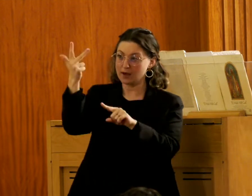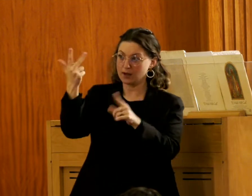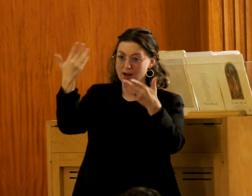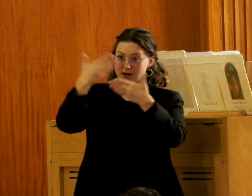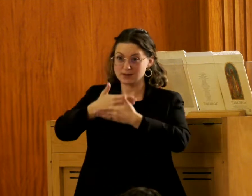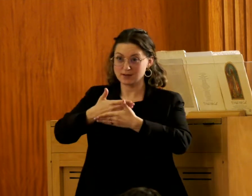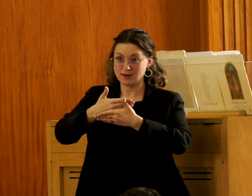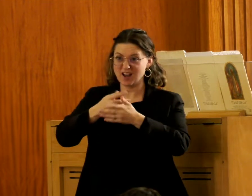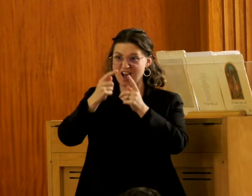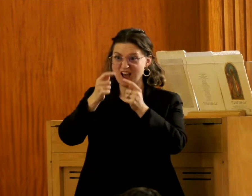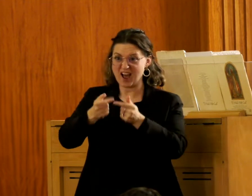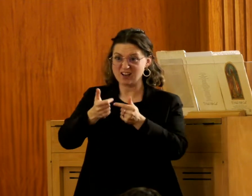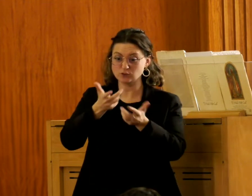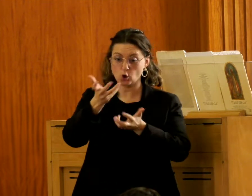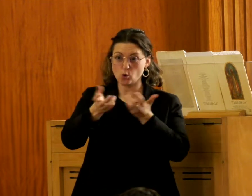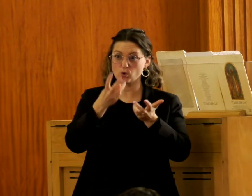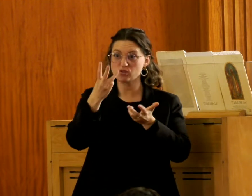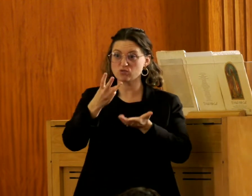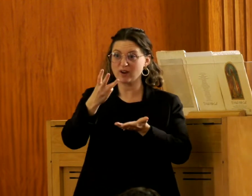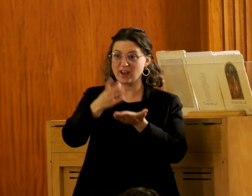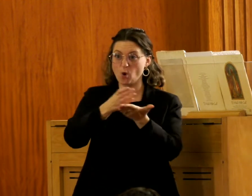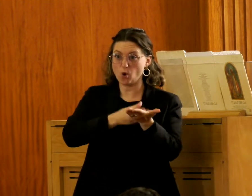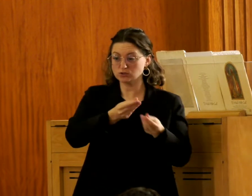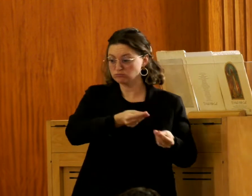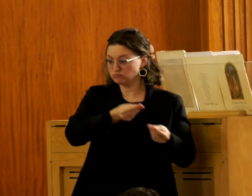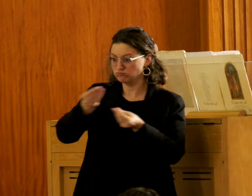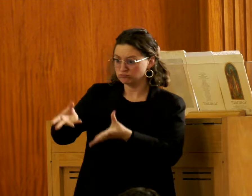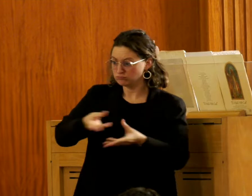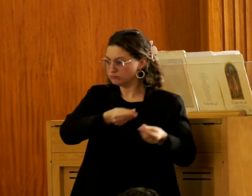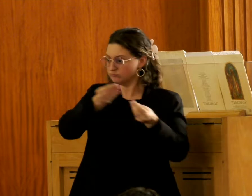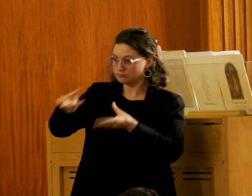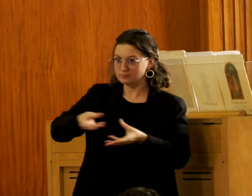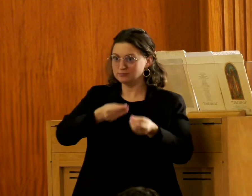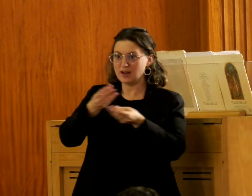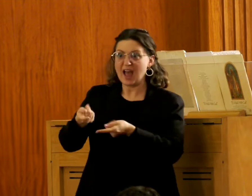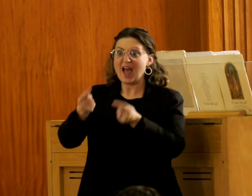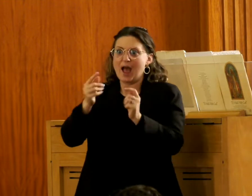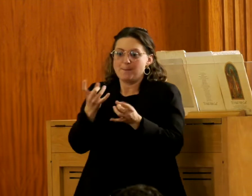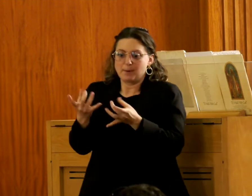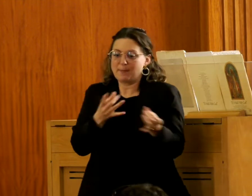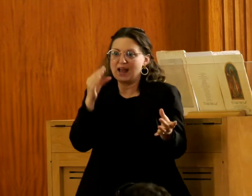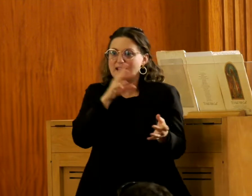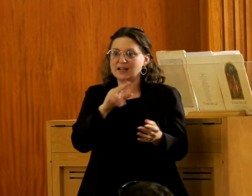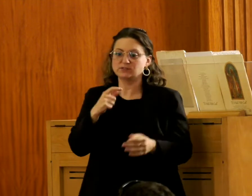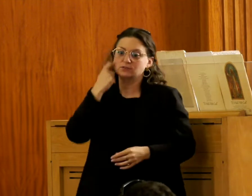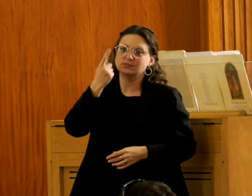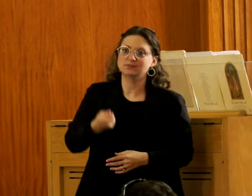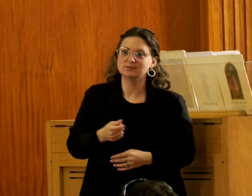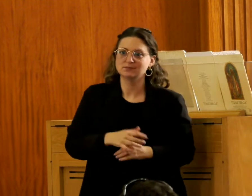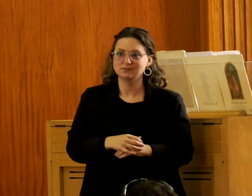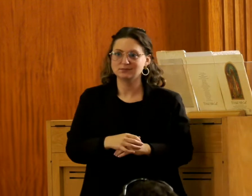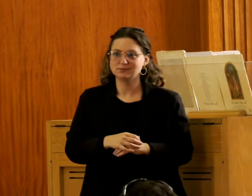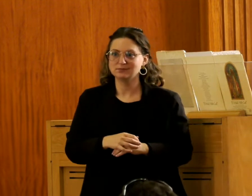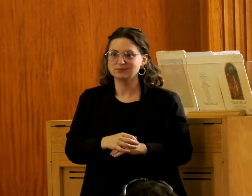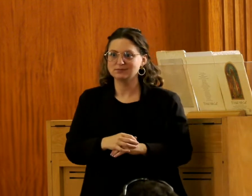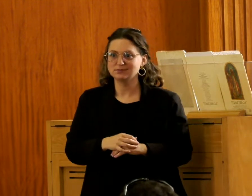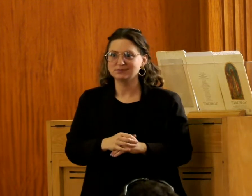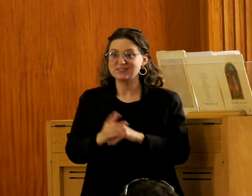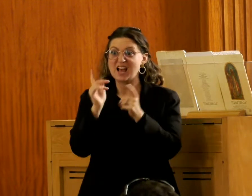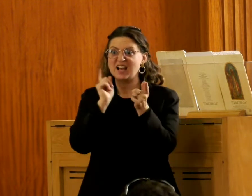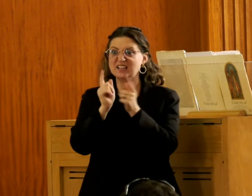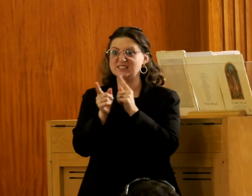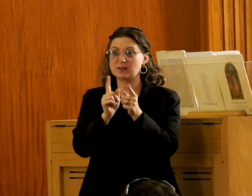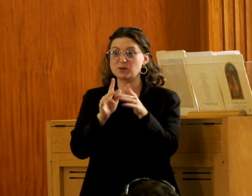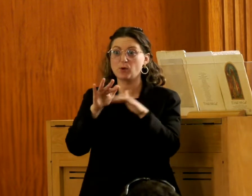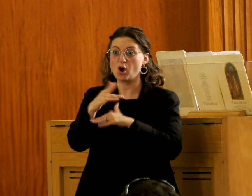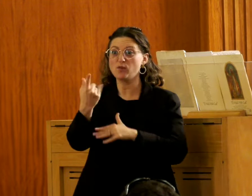a 3-course evening meal and preparing lunches for the next day. At its peak, more than 100